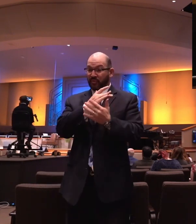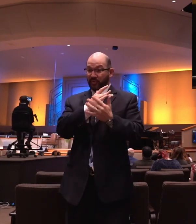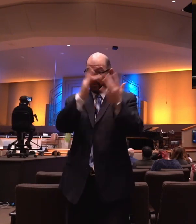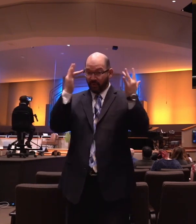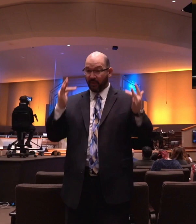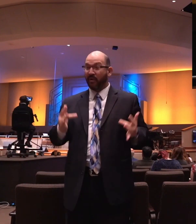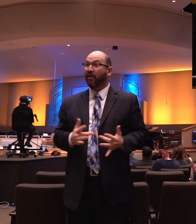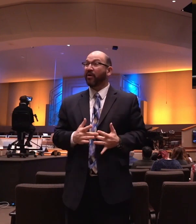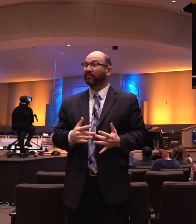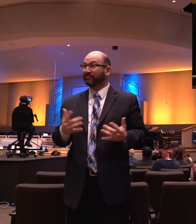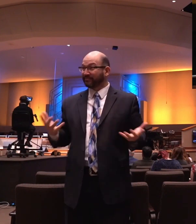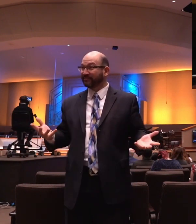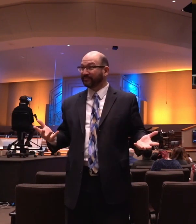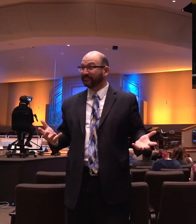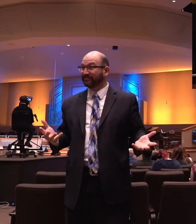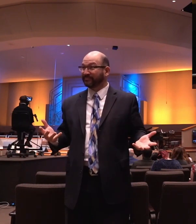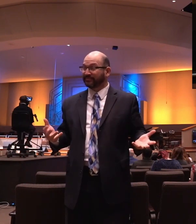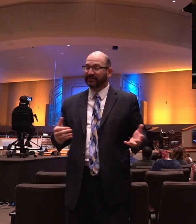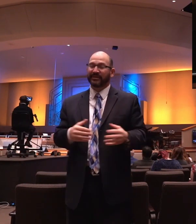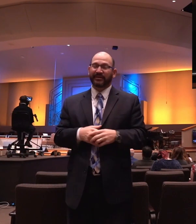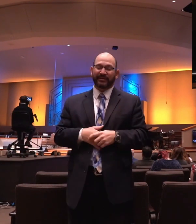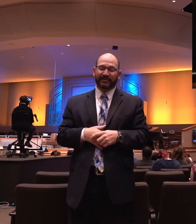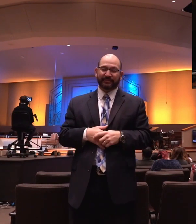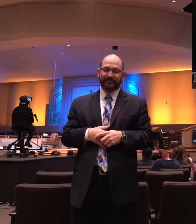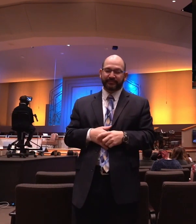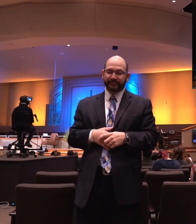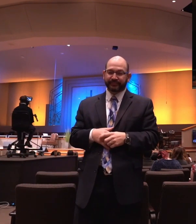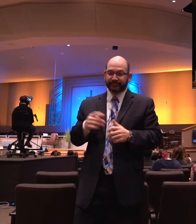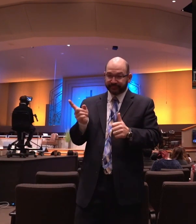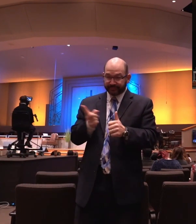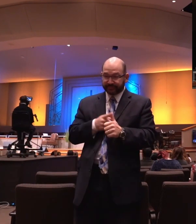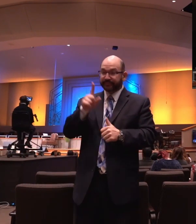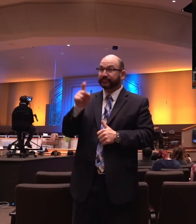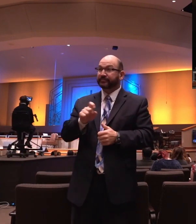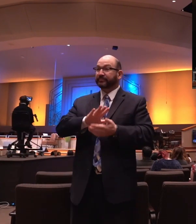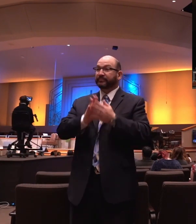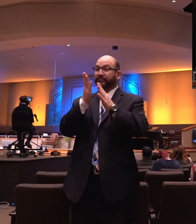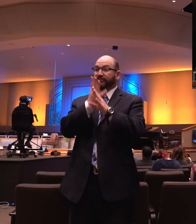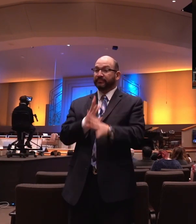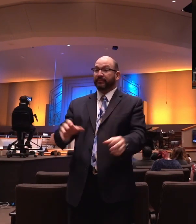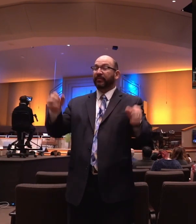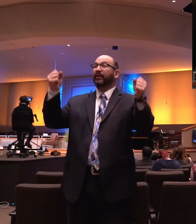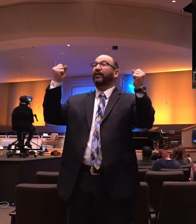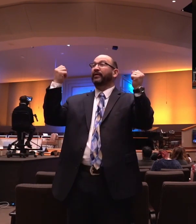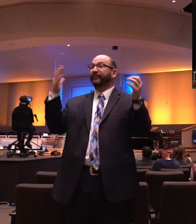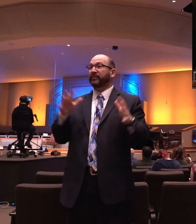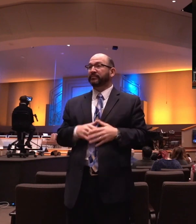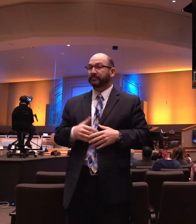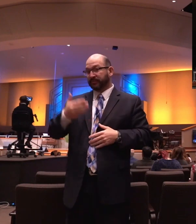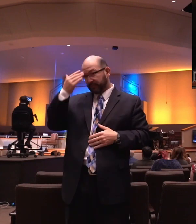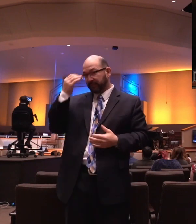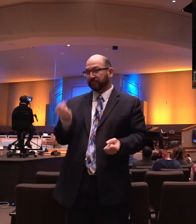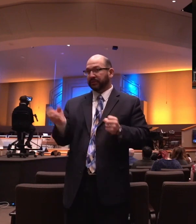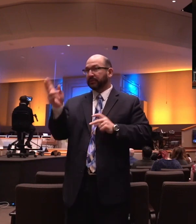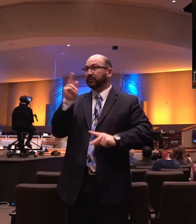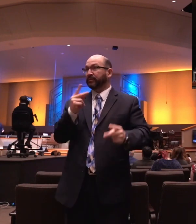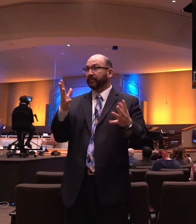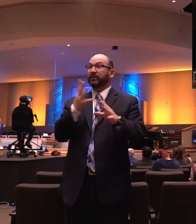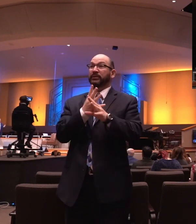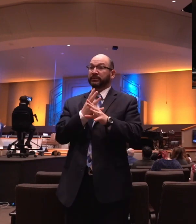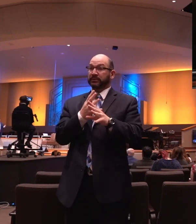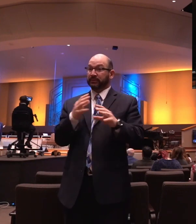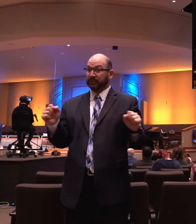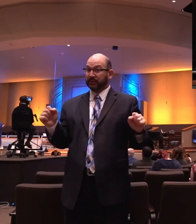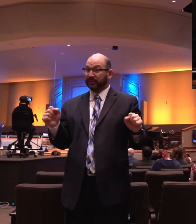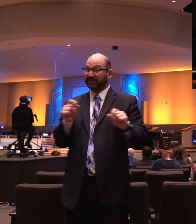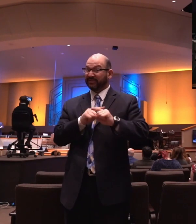heart. And so there's the first step is you have to be saved. But I know lots of saved people who I